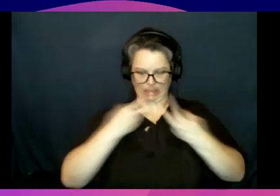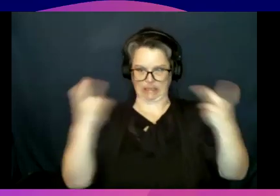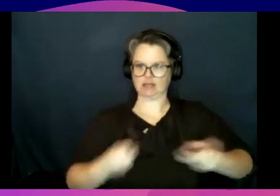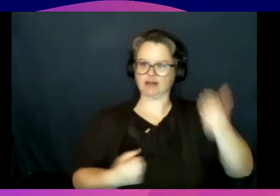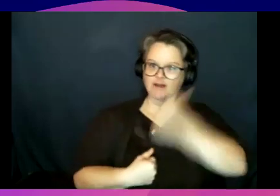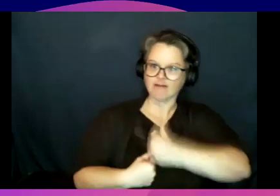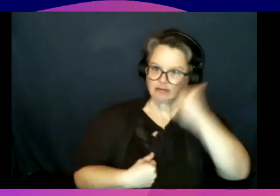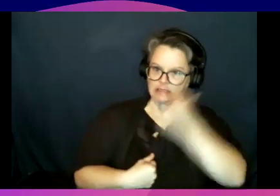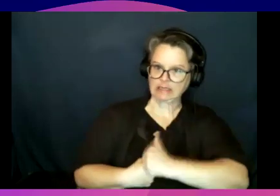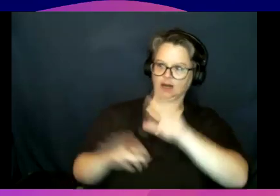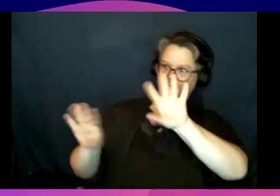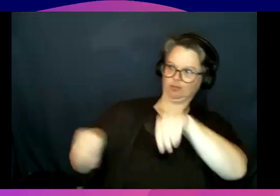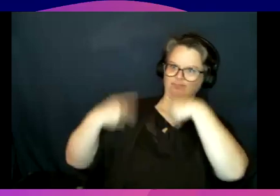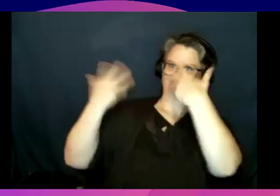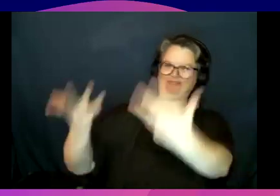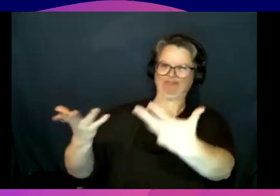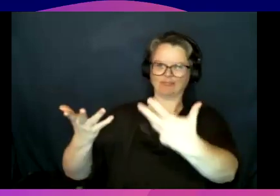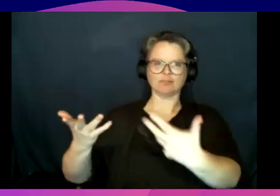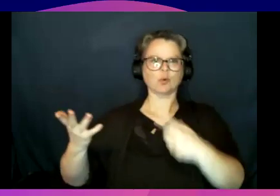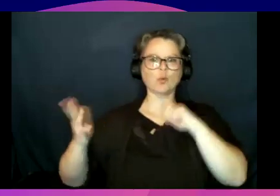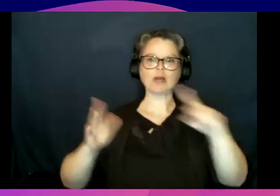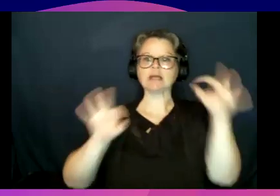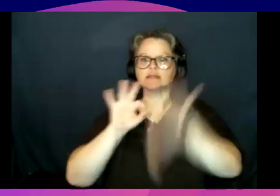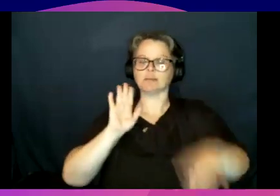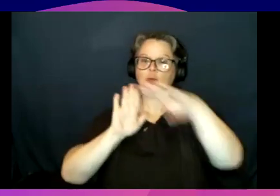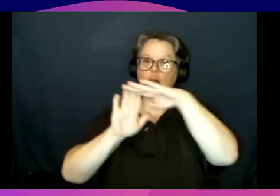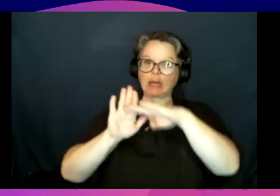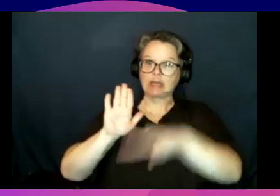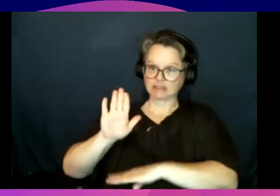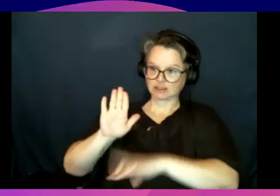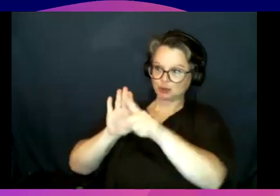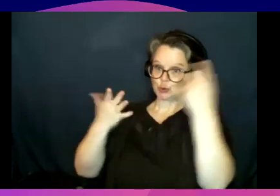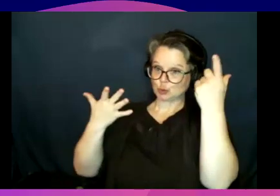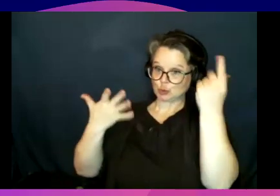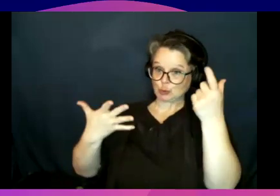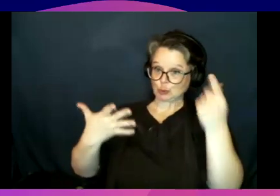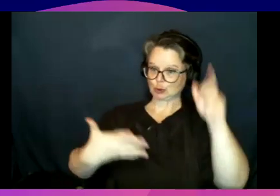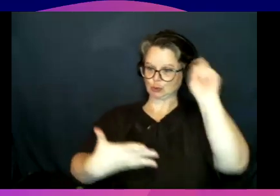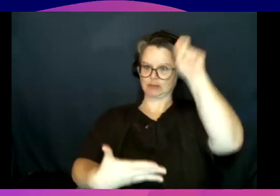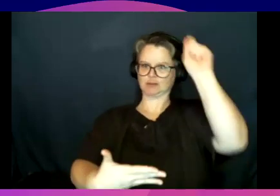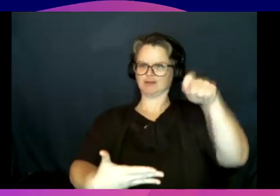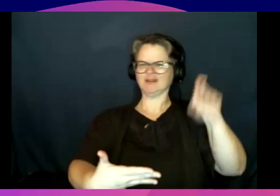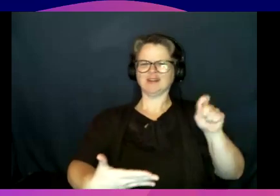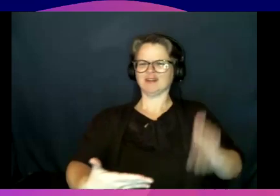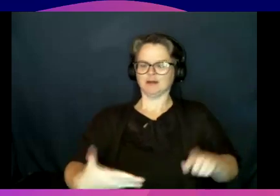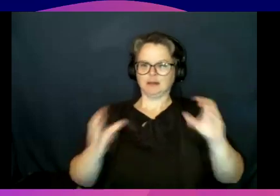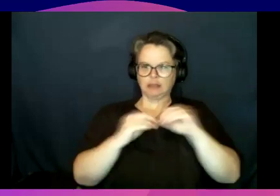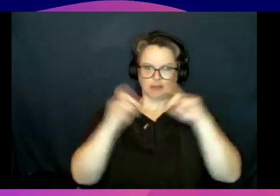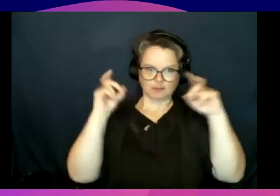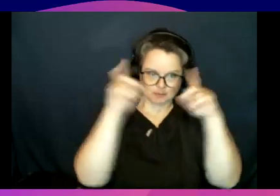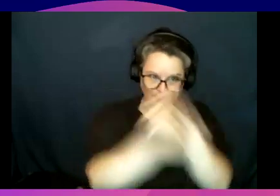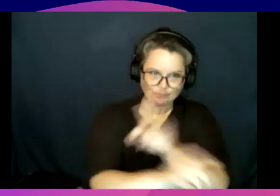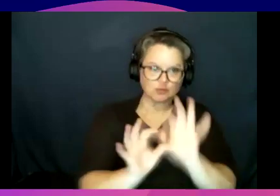team, ideally more than one person, but having an individual or a team who is